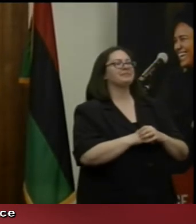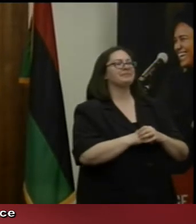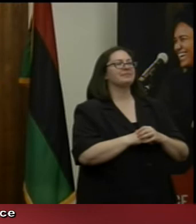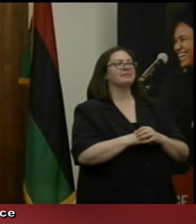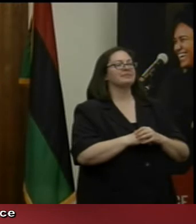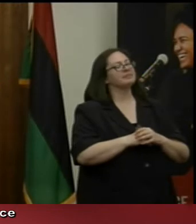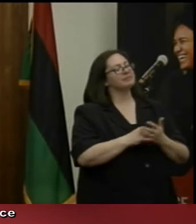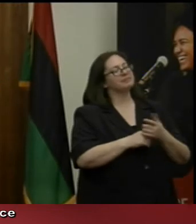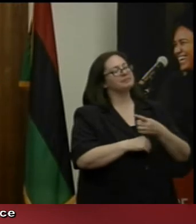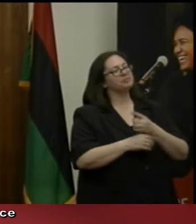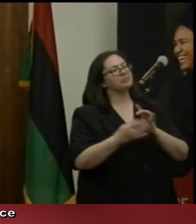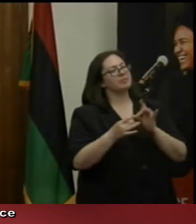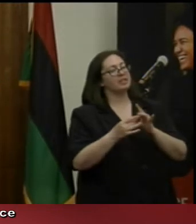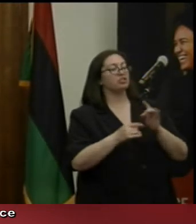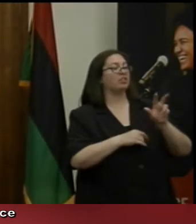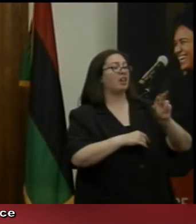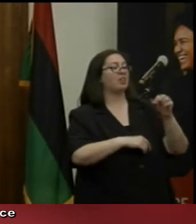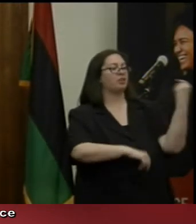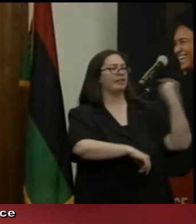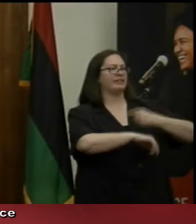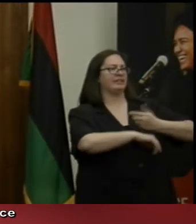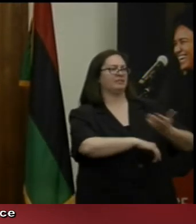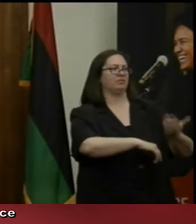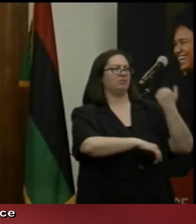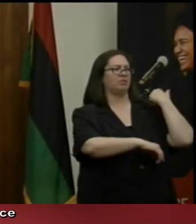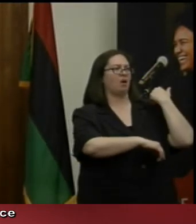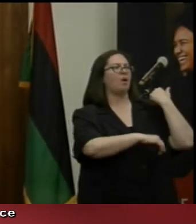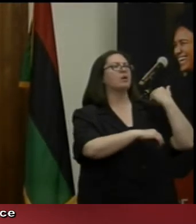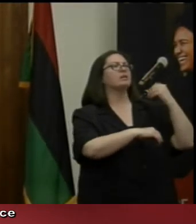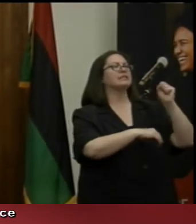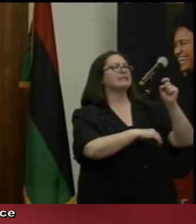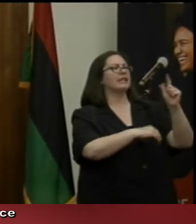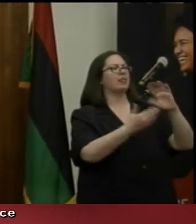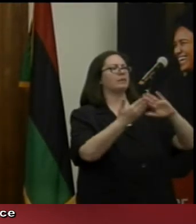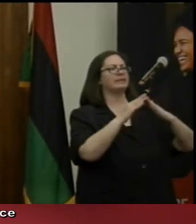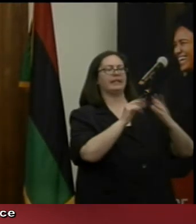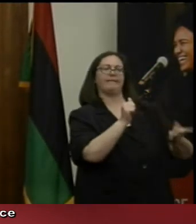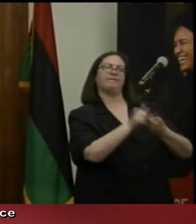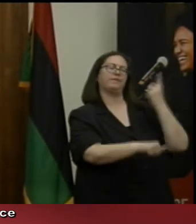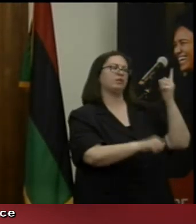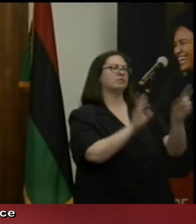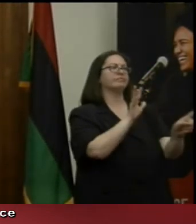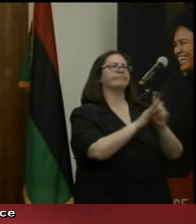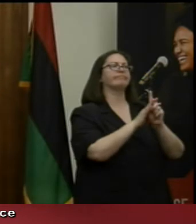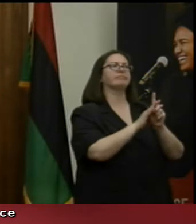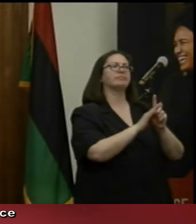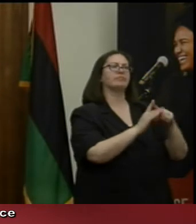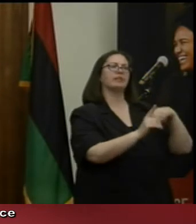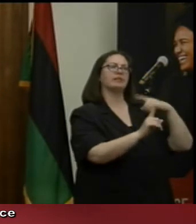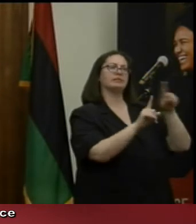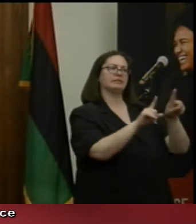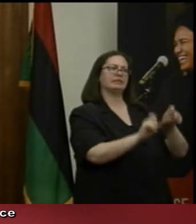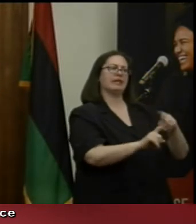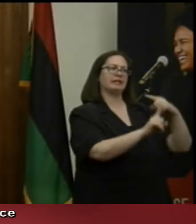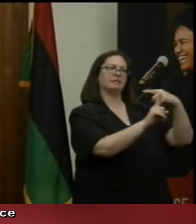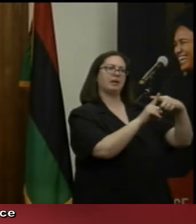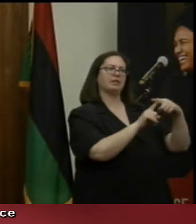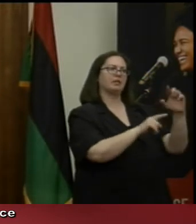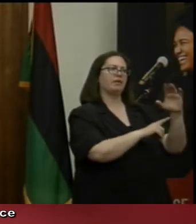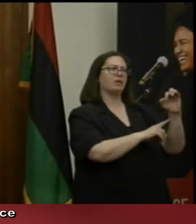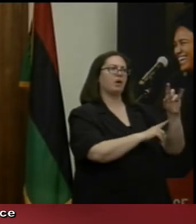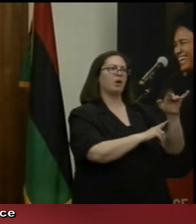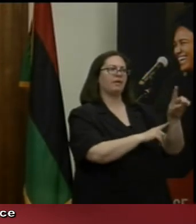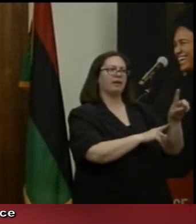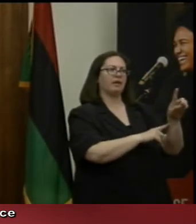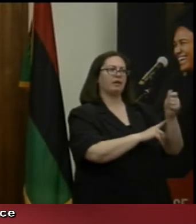As the Mayor mentioned, 30 days ago, the City of St. Louis saw its first positive case of COVID-19. As of this morning,